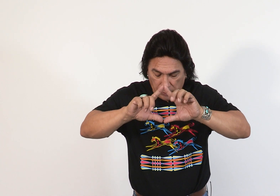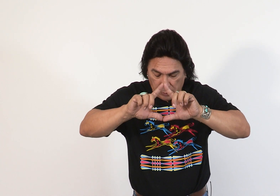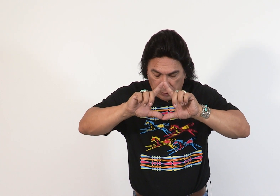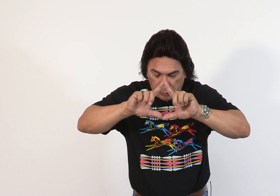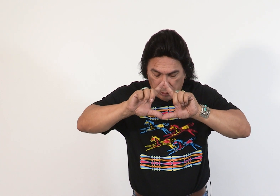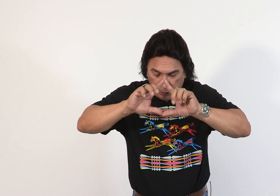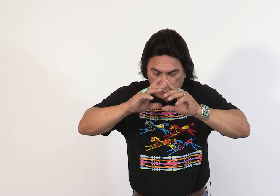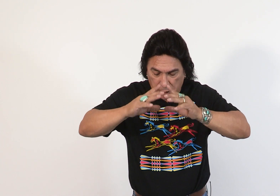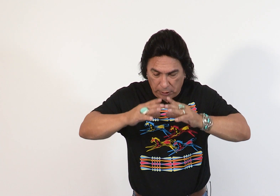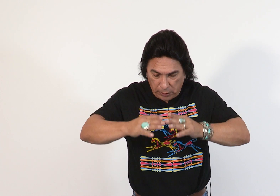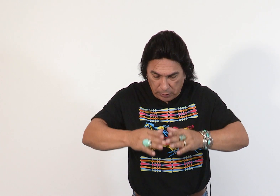this.